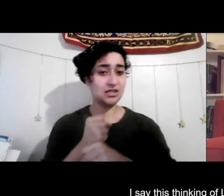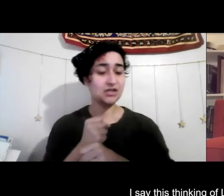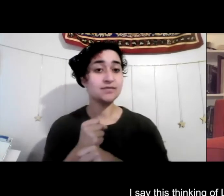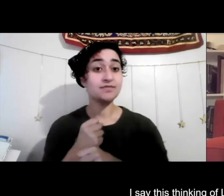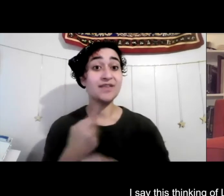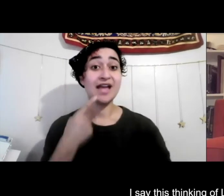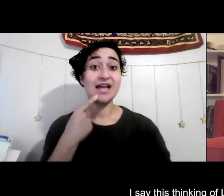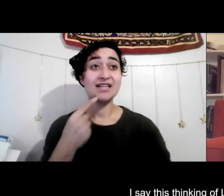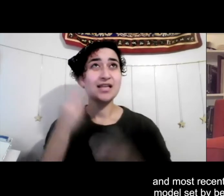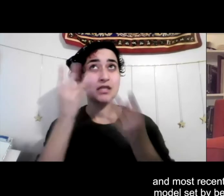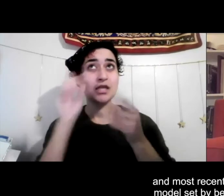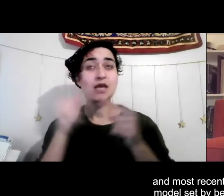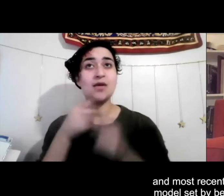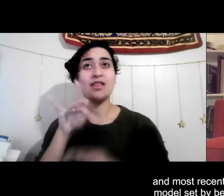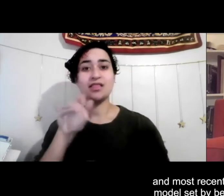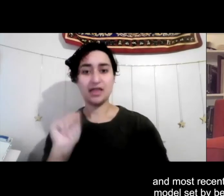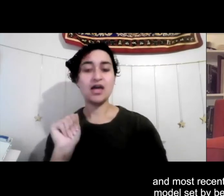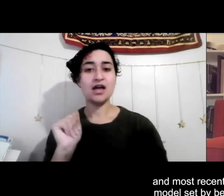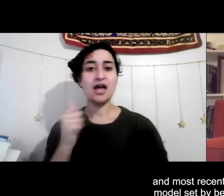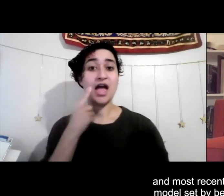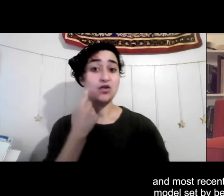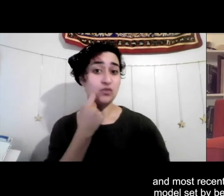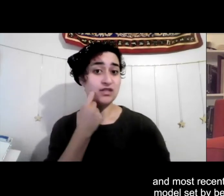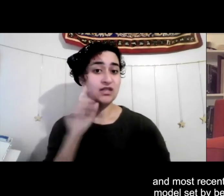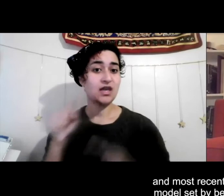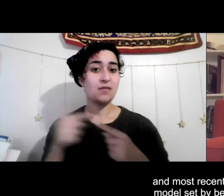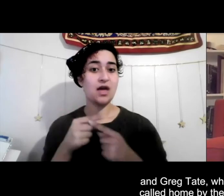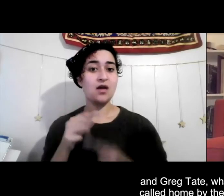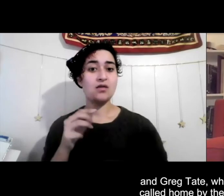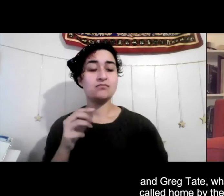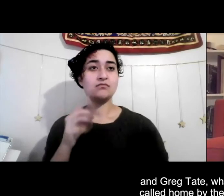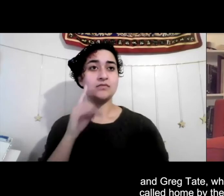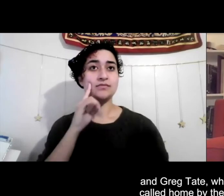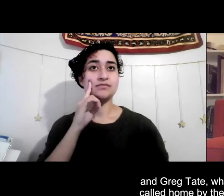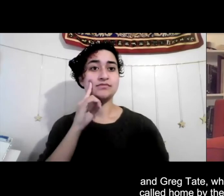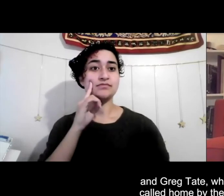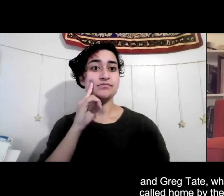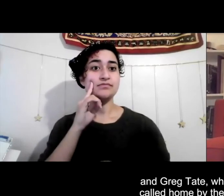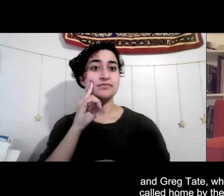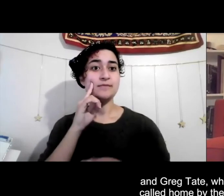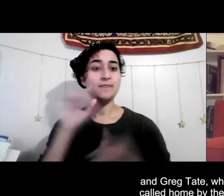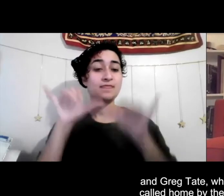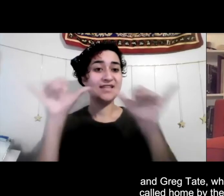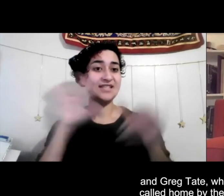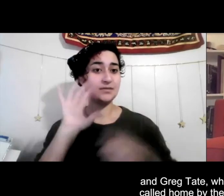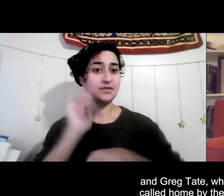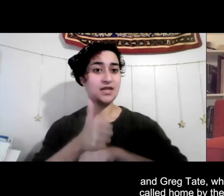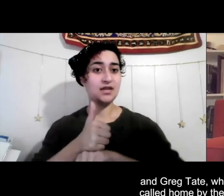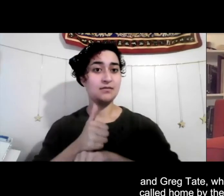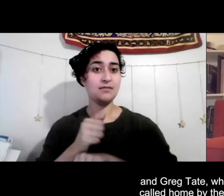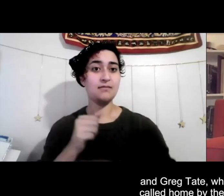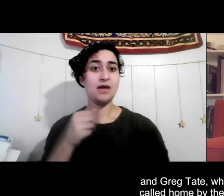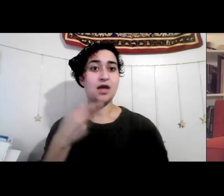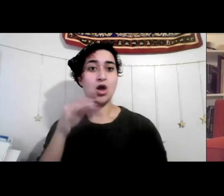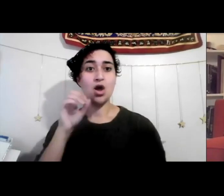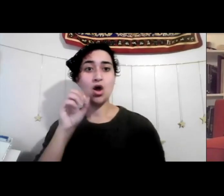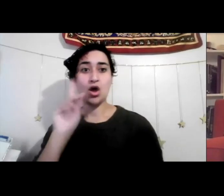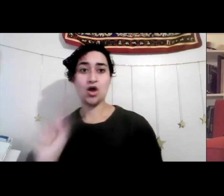this thinking of Lea K. Green and most recently of the model set by Bell Hooks and Greg Tate, who were just called home by the